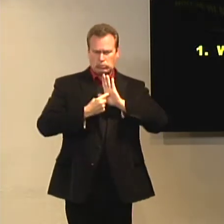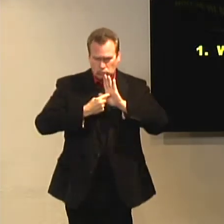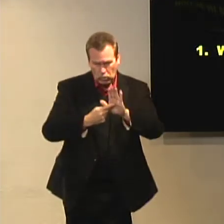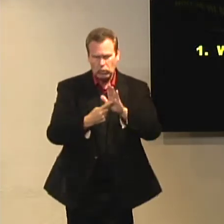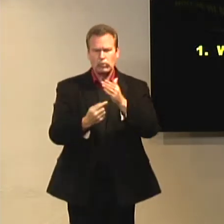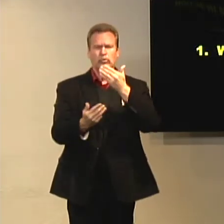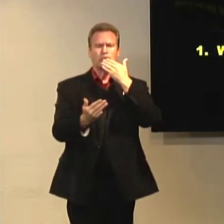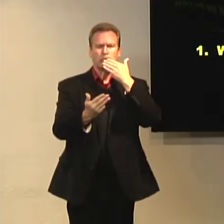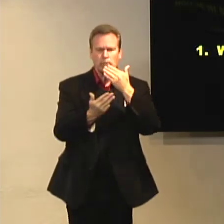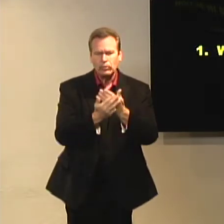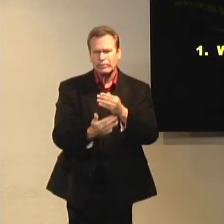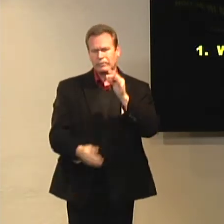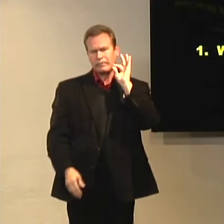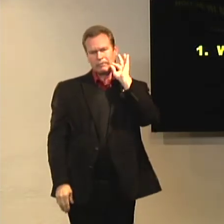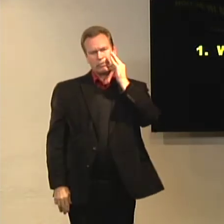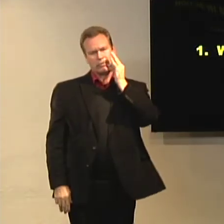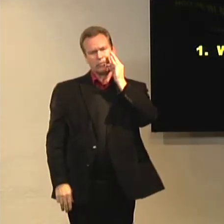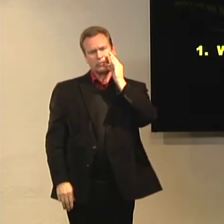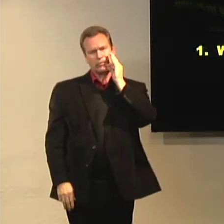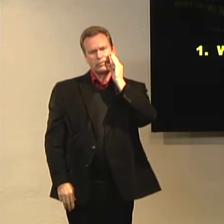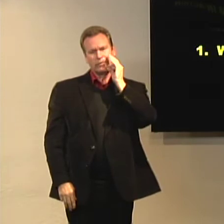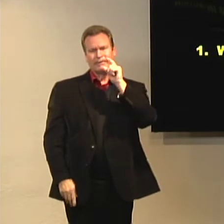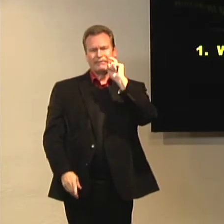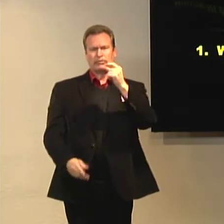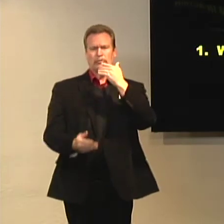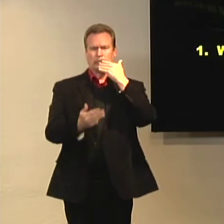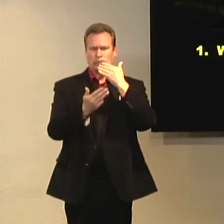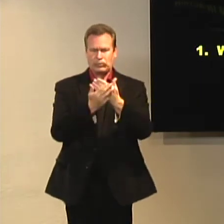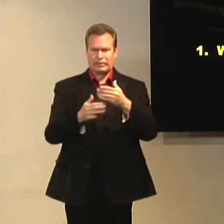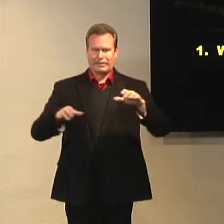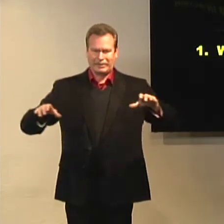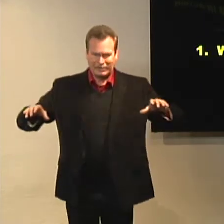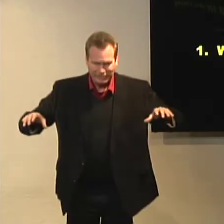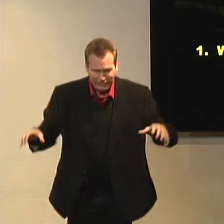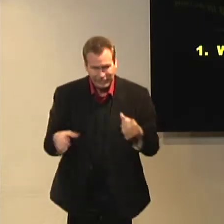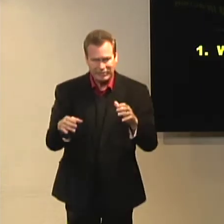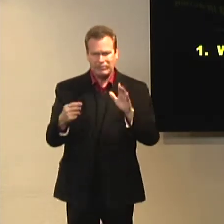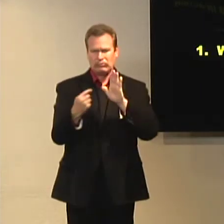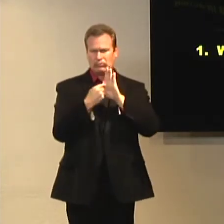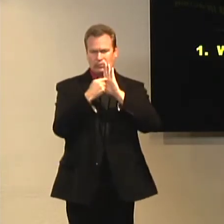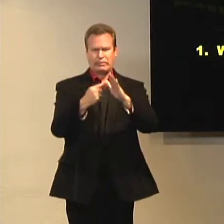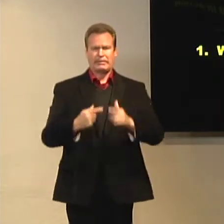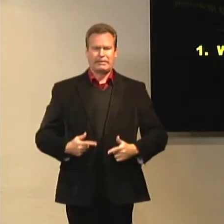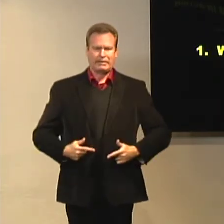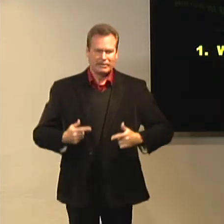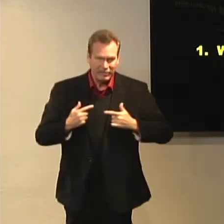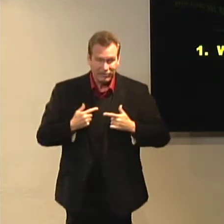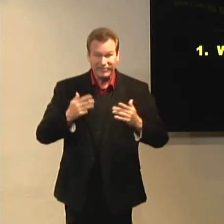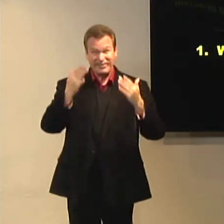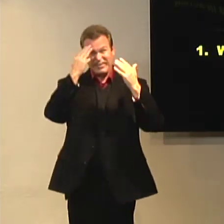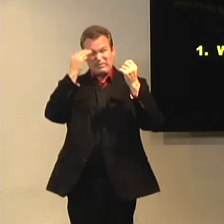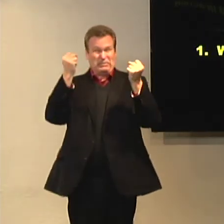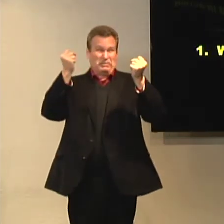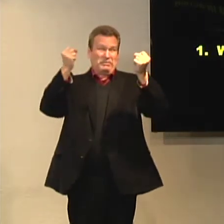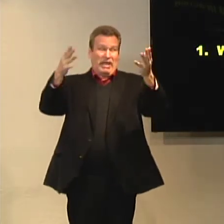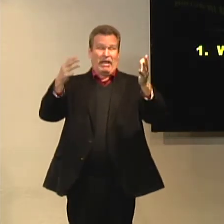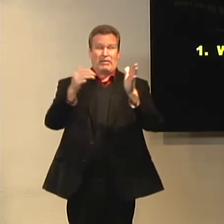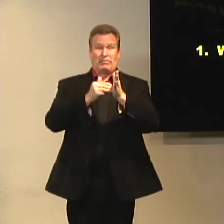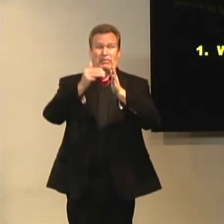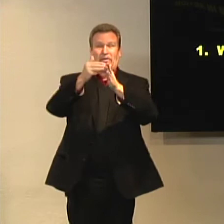And he says, hey, Christians, you must show good fruit. There must be good actions in your life.